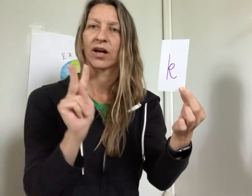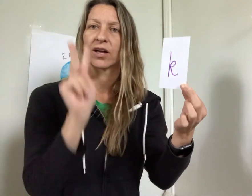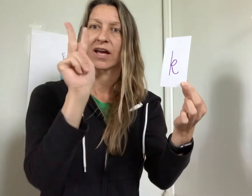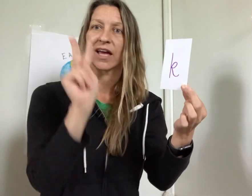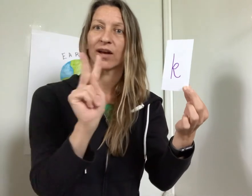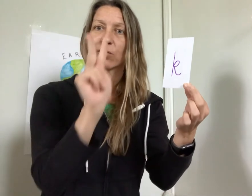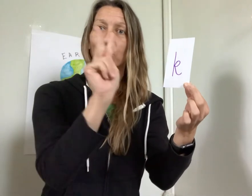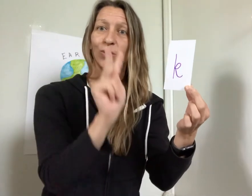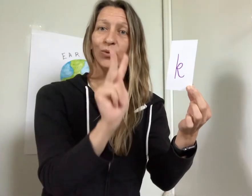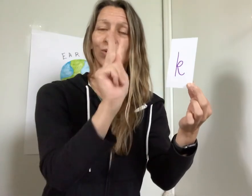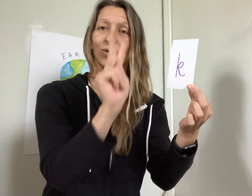kangaroo?